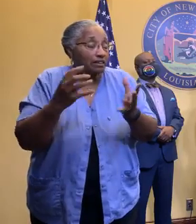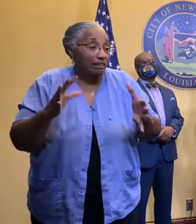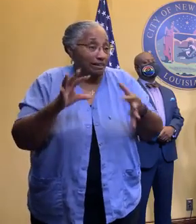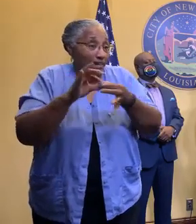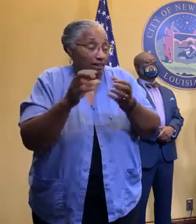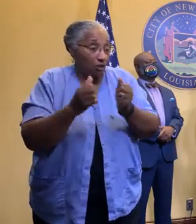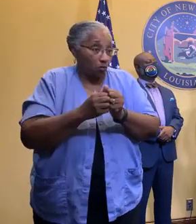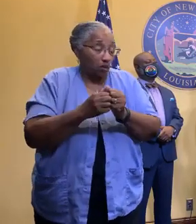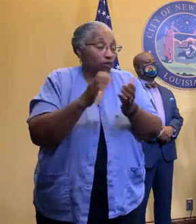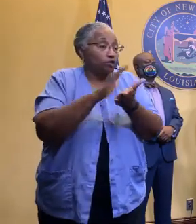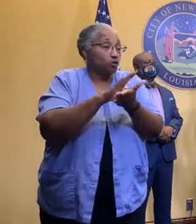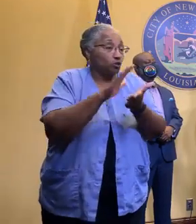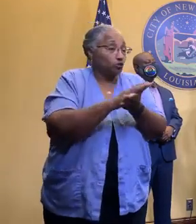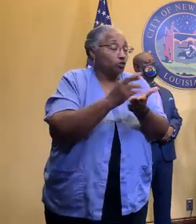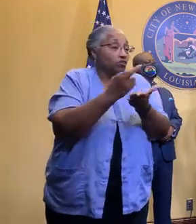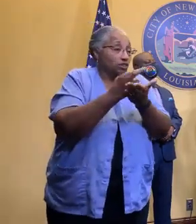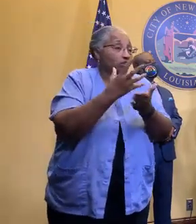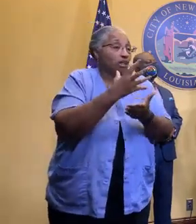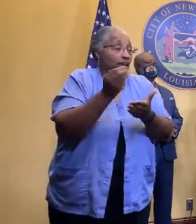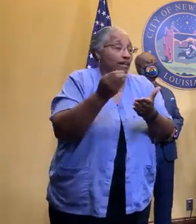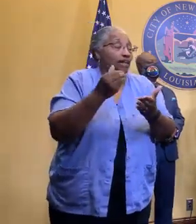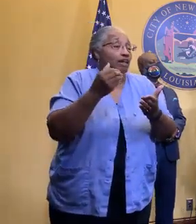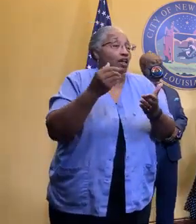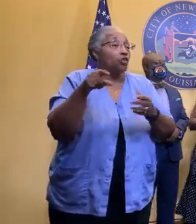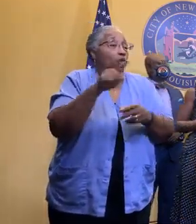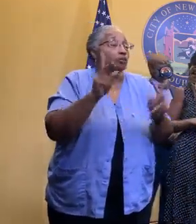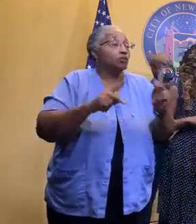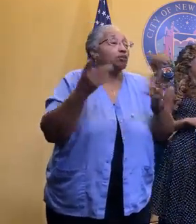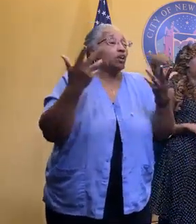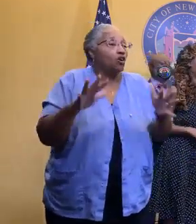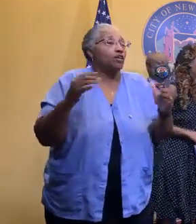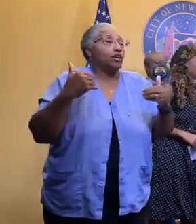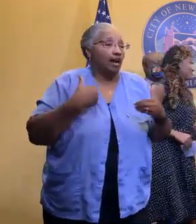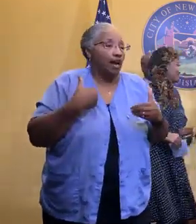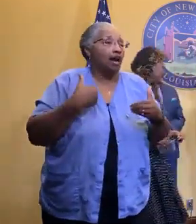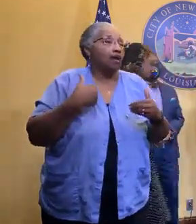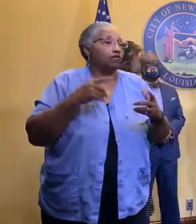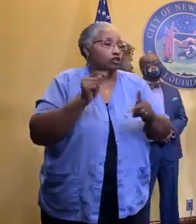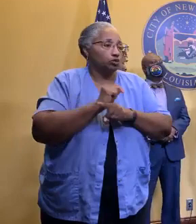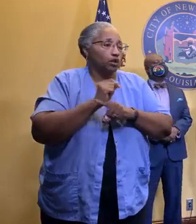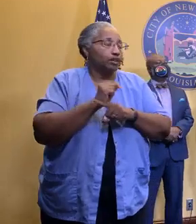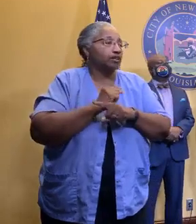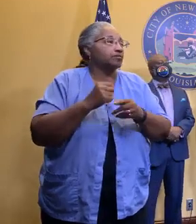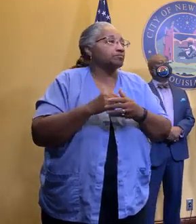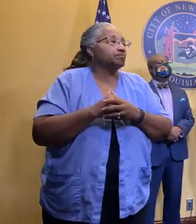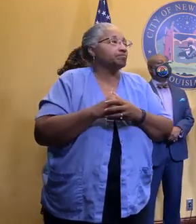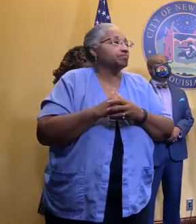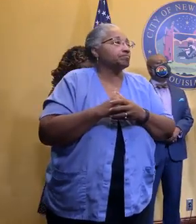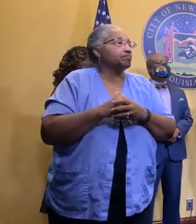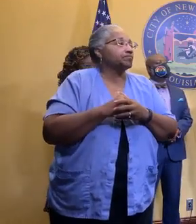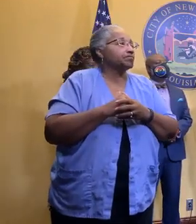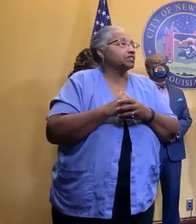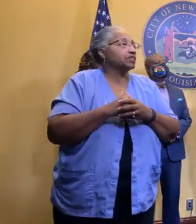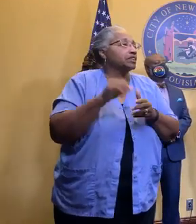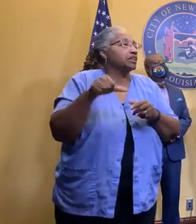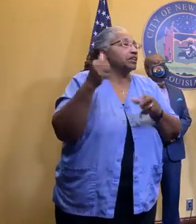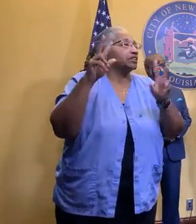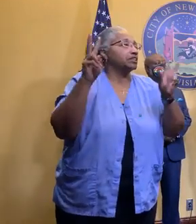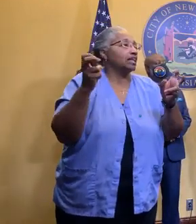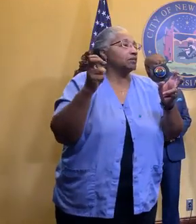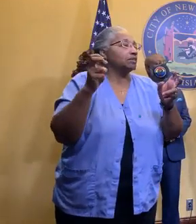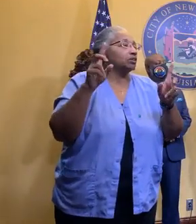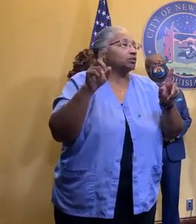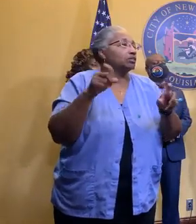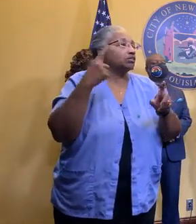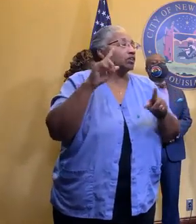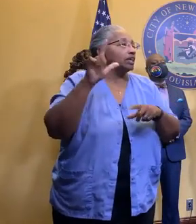training to get them the help that they need. Other questions? Channel 4. Another topic Oh. question. Go